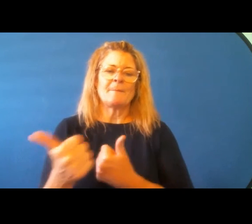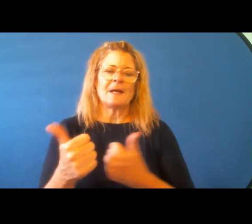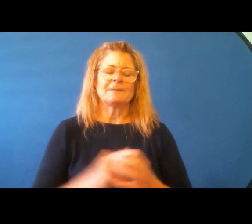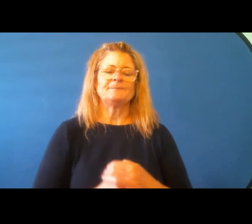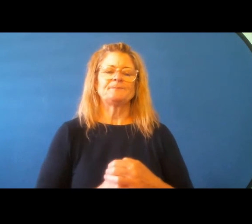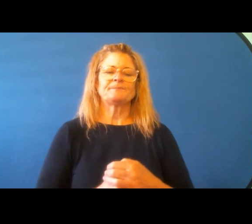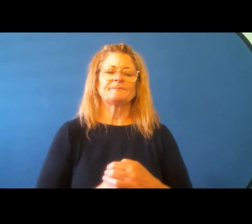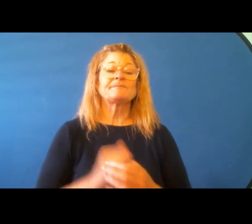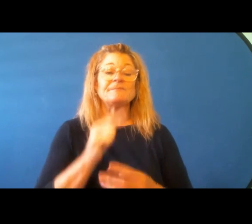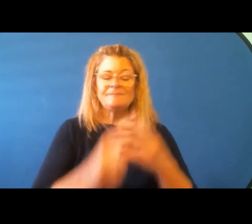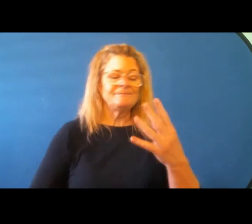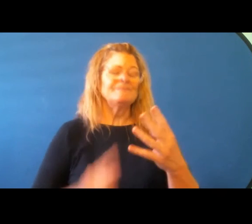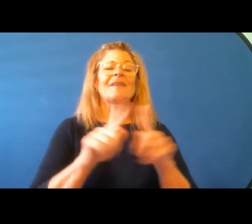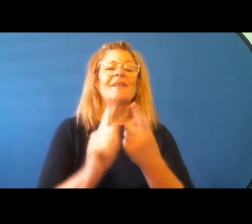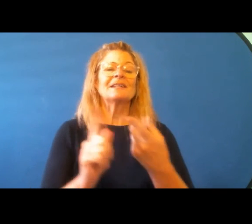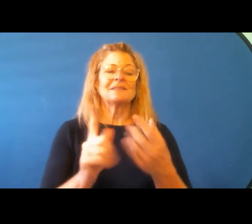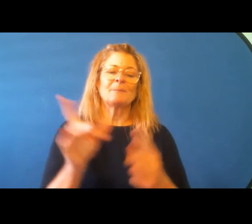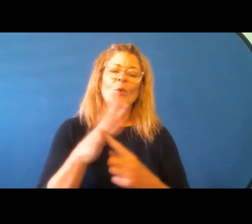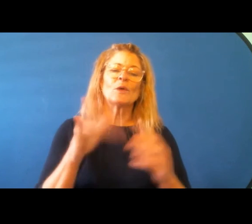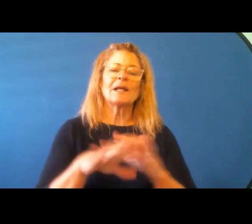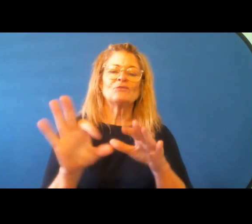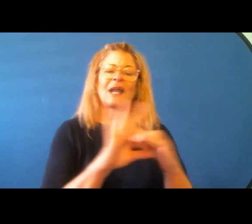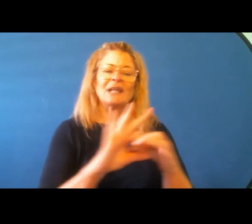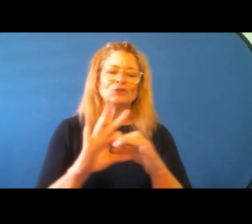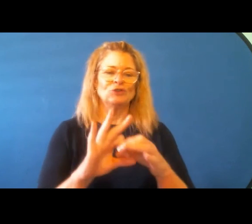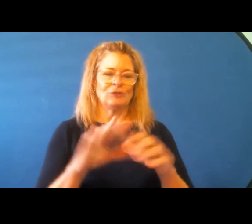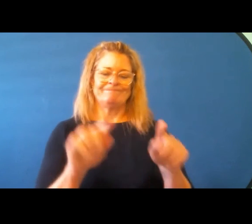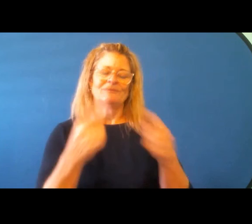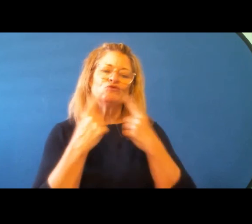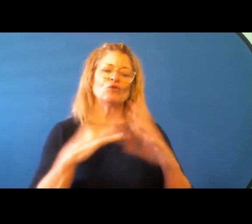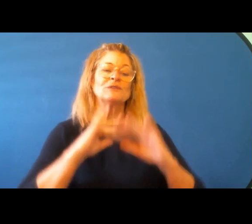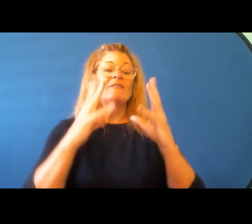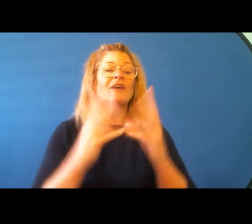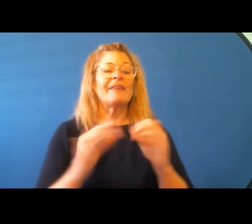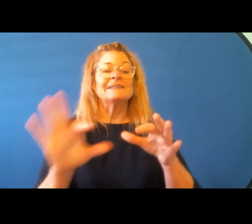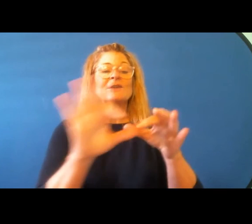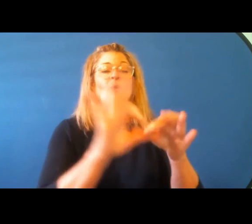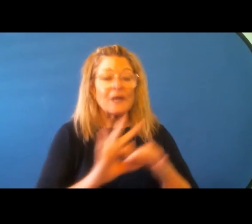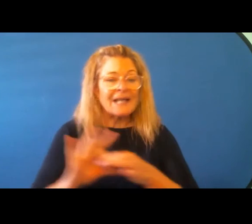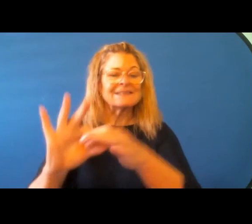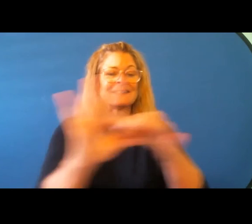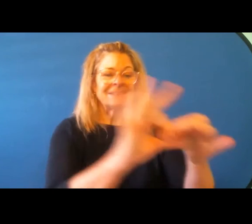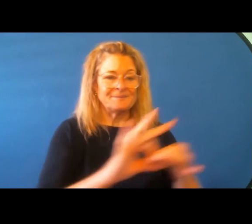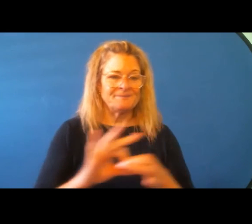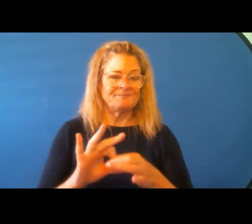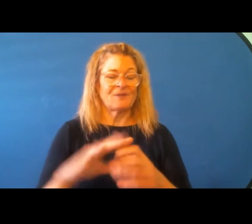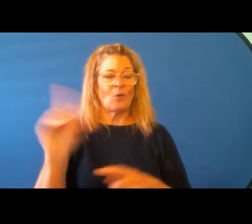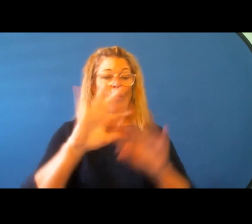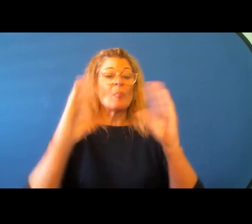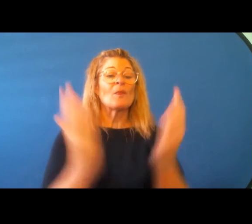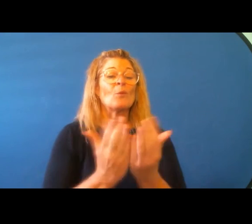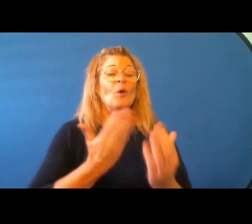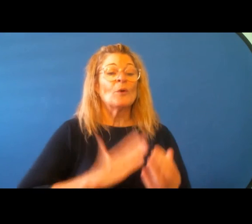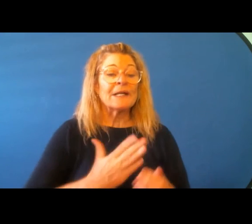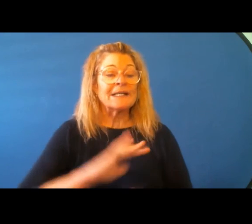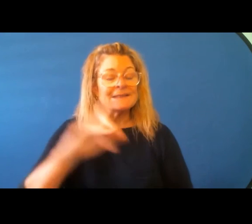relationship, gives a sense that everything is connected and purposeful. What the world needs now is a commitment